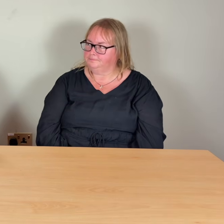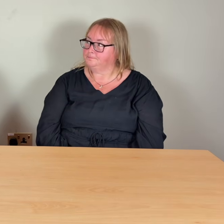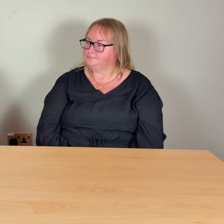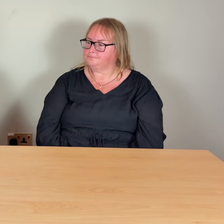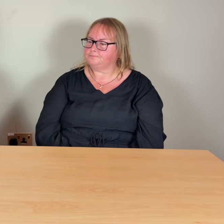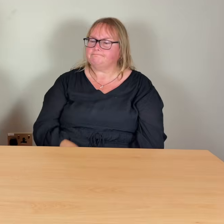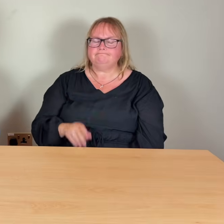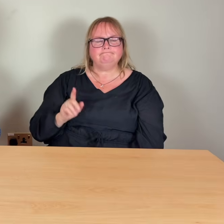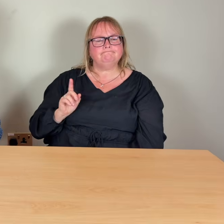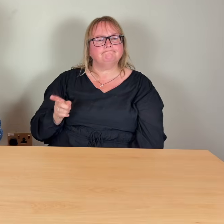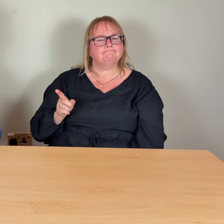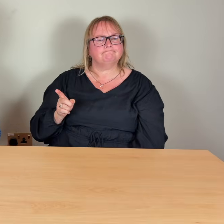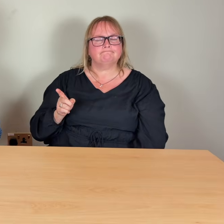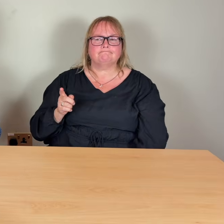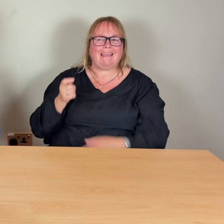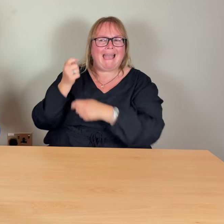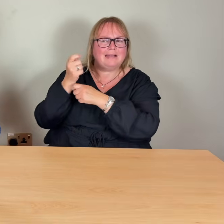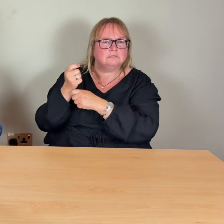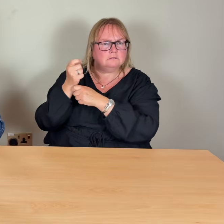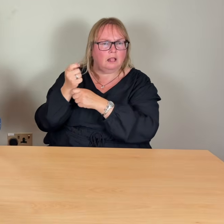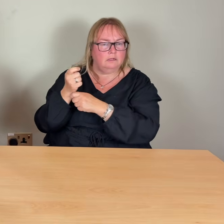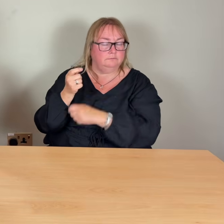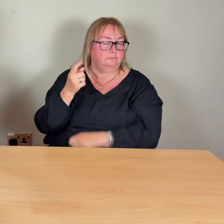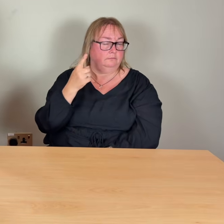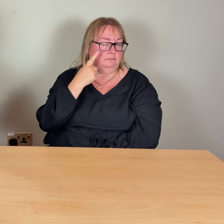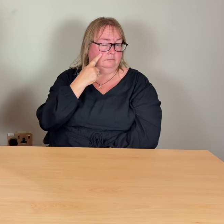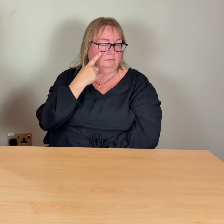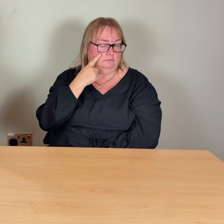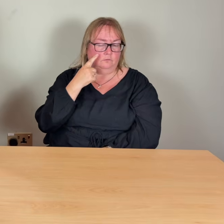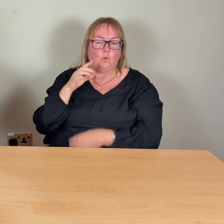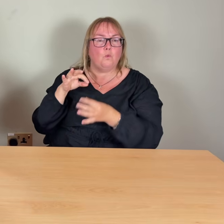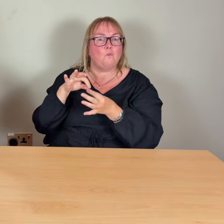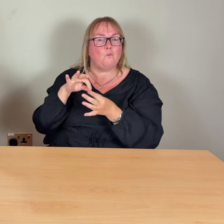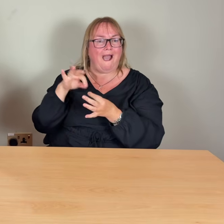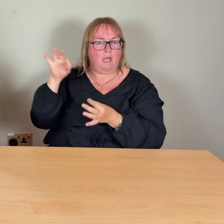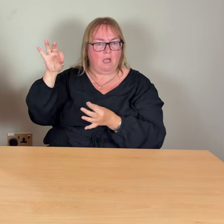Now, to turn this into a handle, we're going to start with the wire.